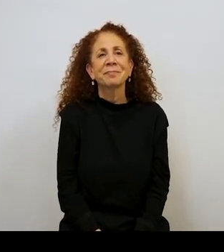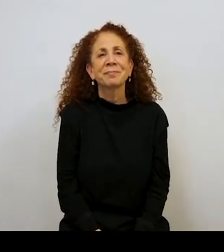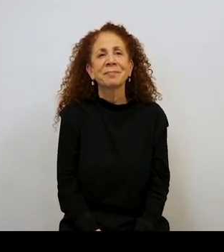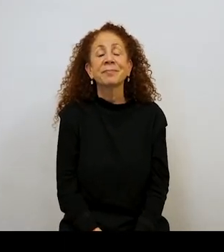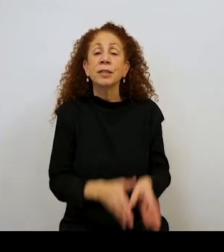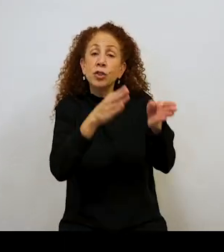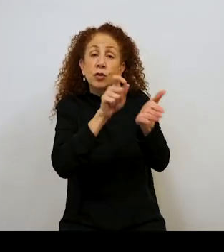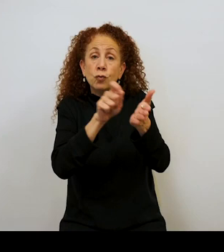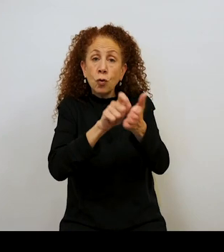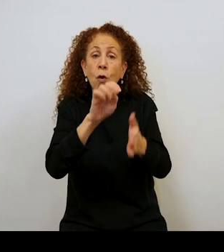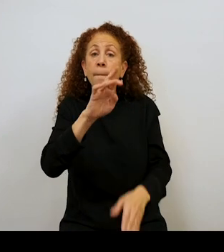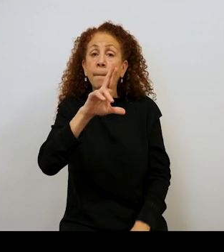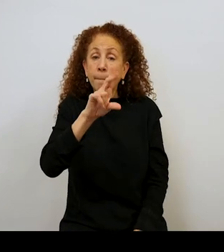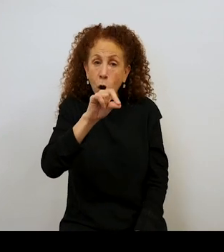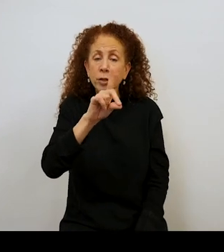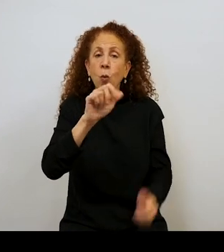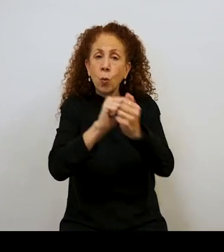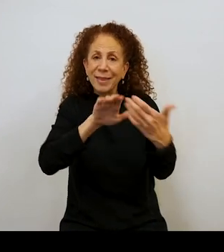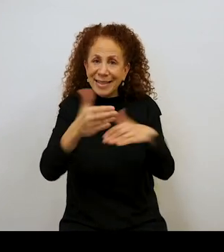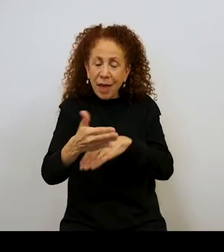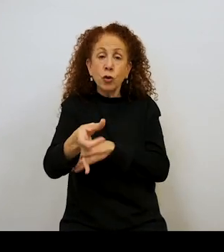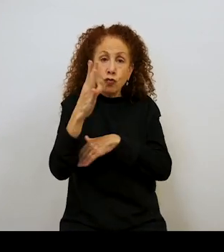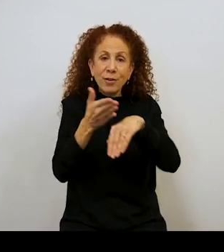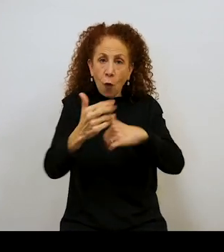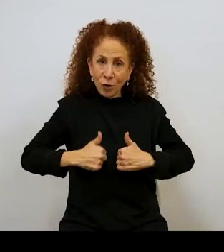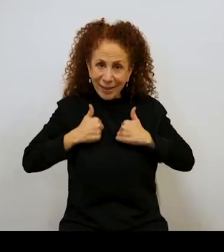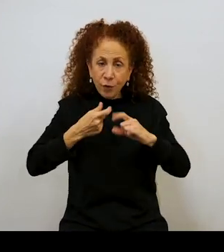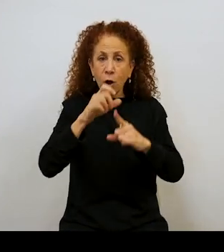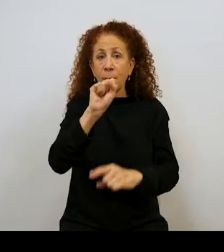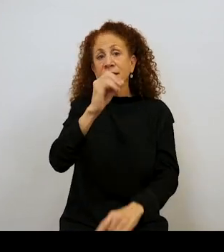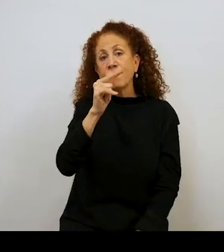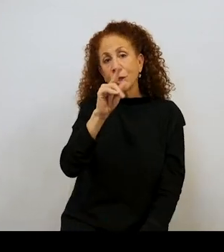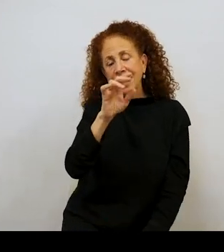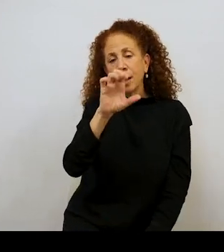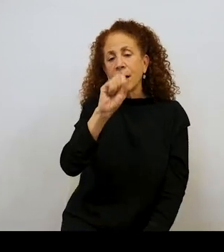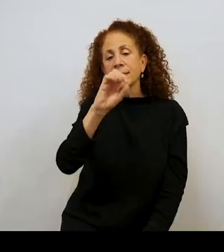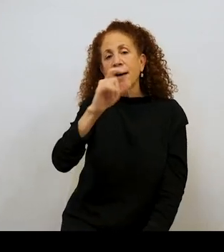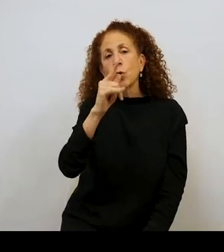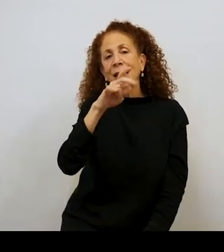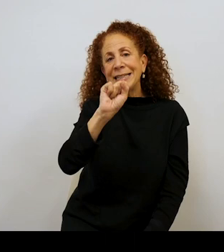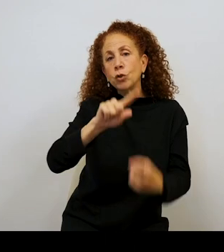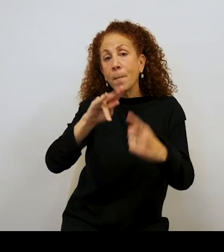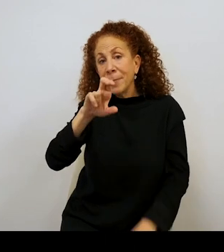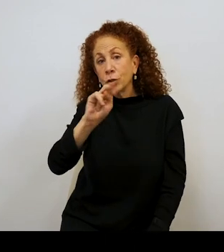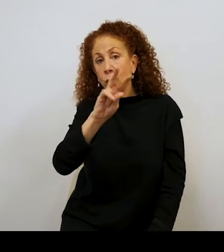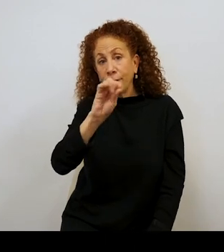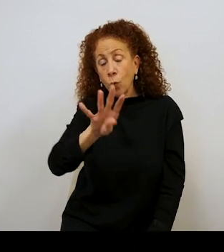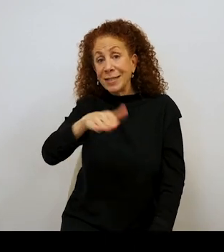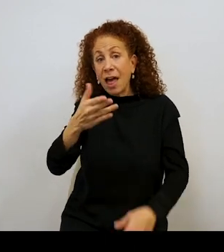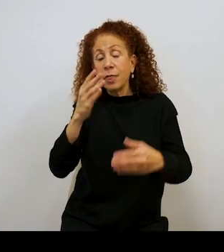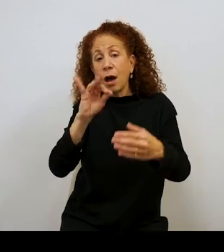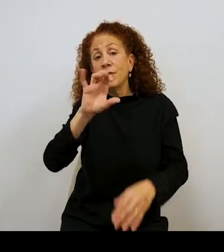She is the author of Mocked with Death, Tragic Over Living, from Sophocles to Milton, from 2004, The Death of